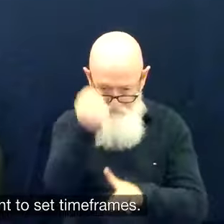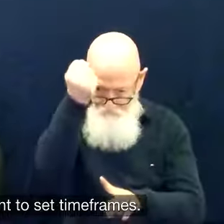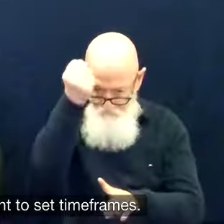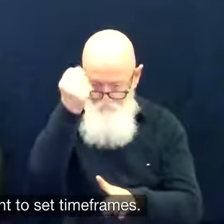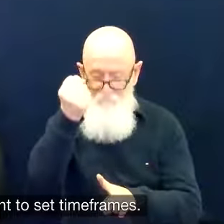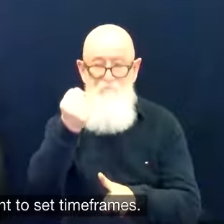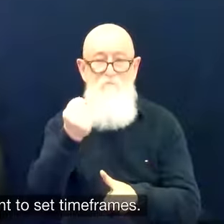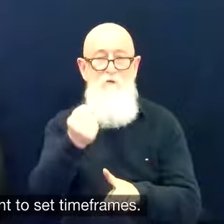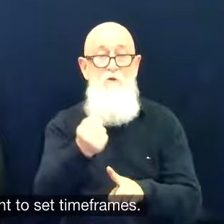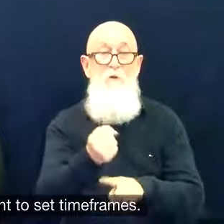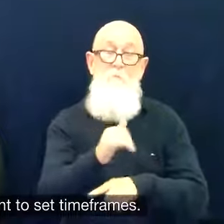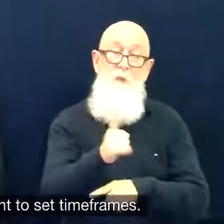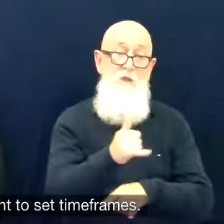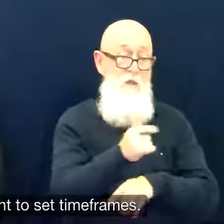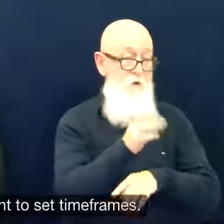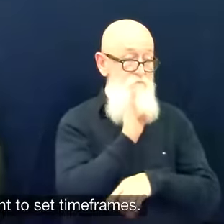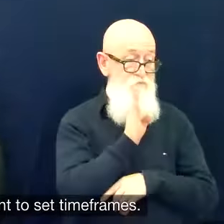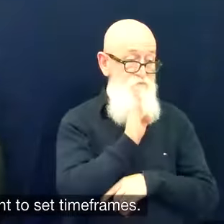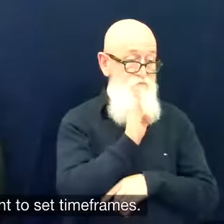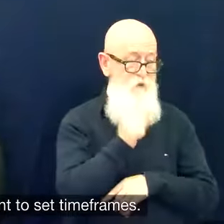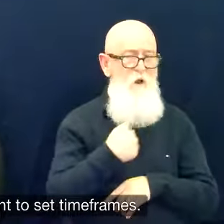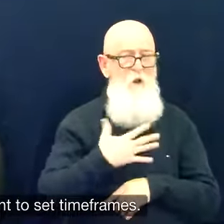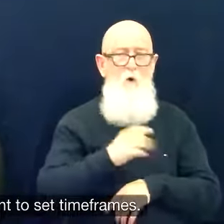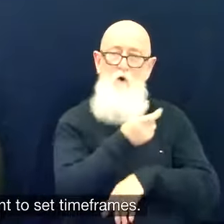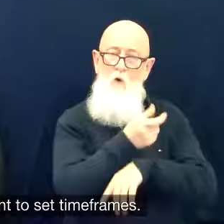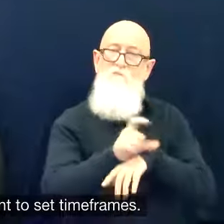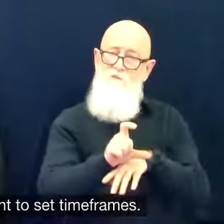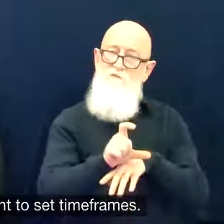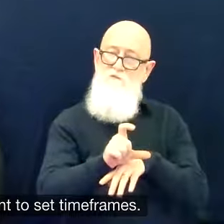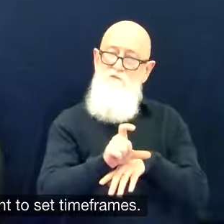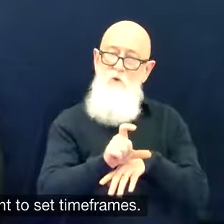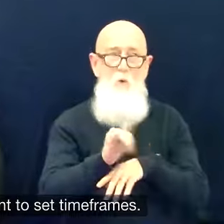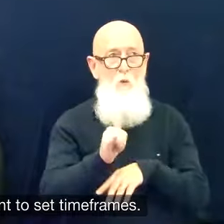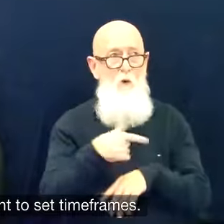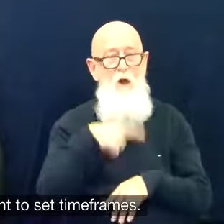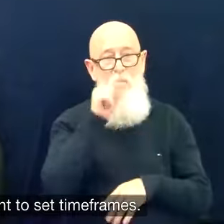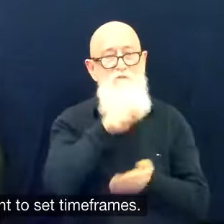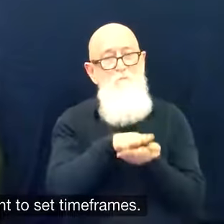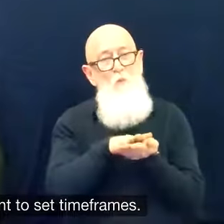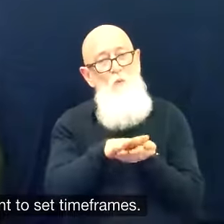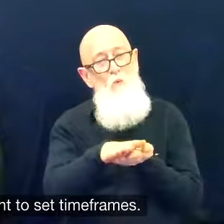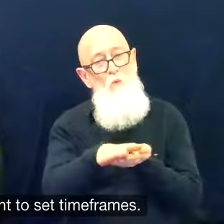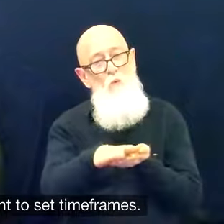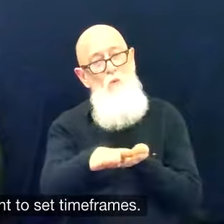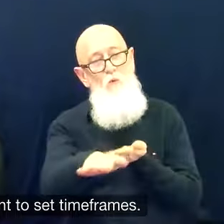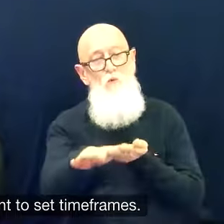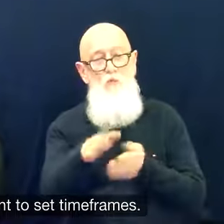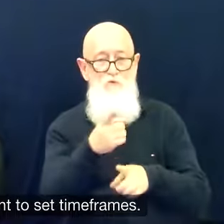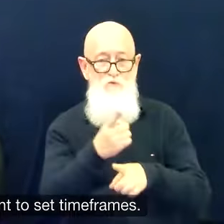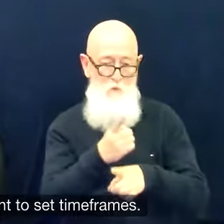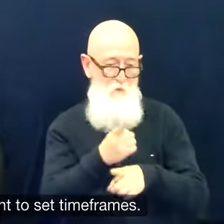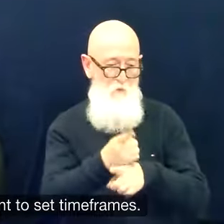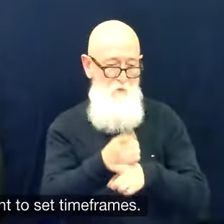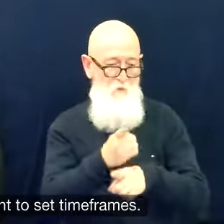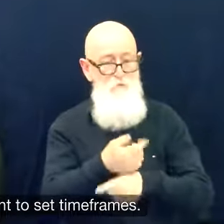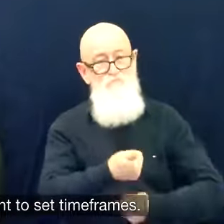confident presenting, or I want to know for sure that I can deliver a good presentation, and then define what good is.